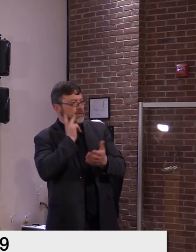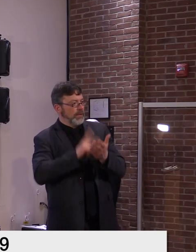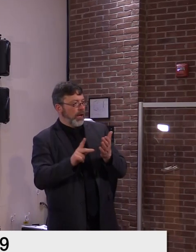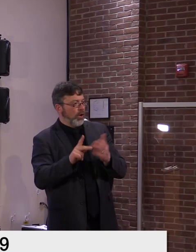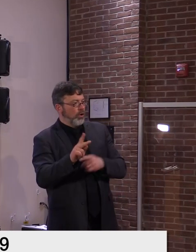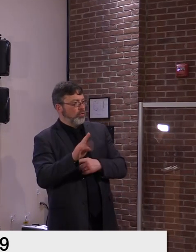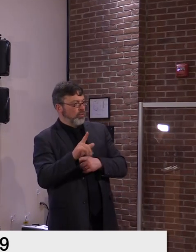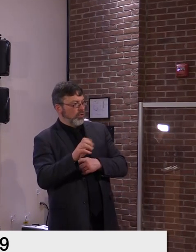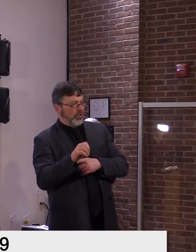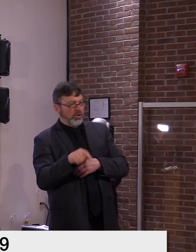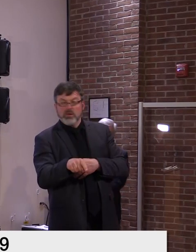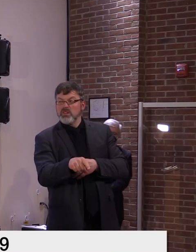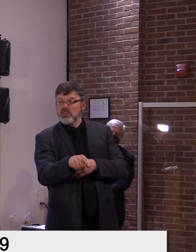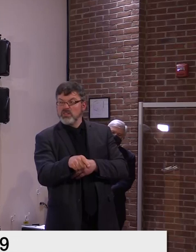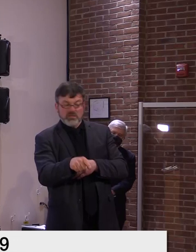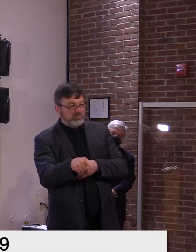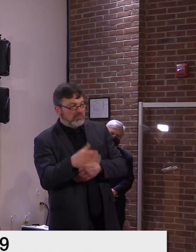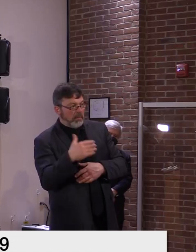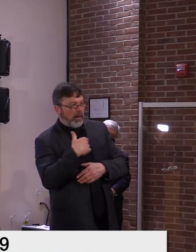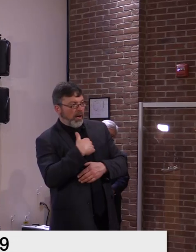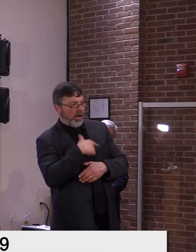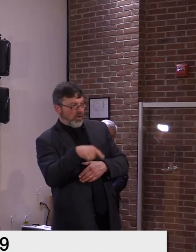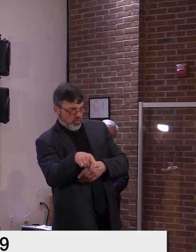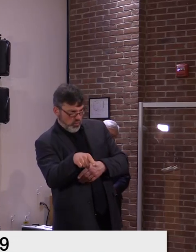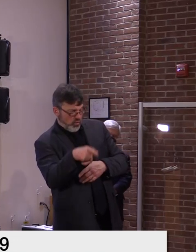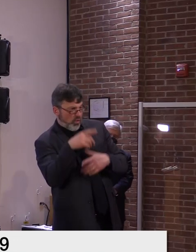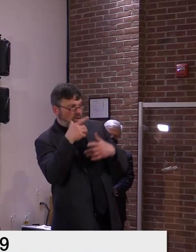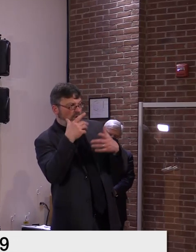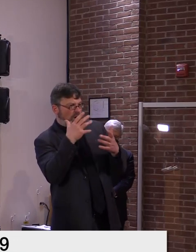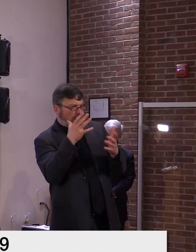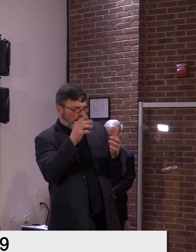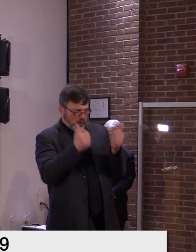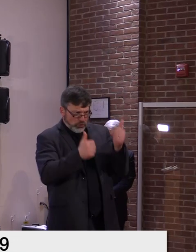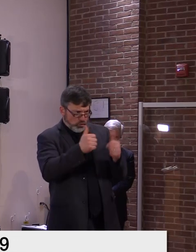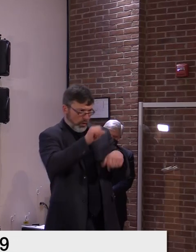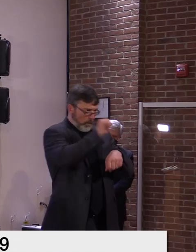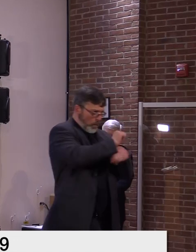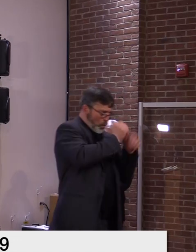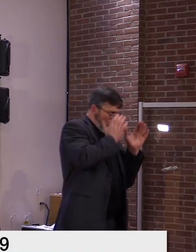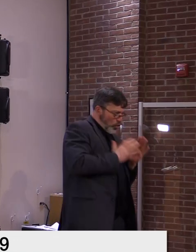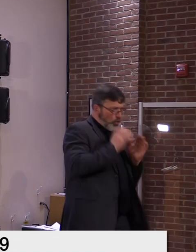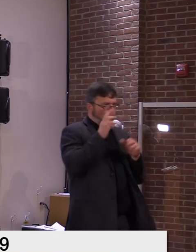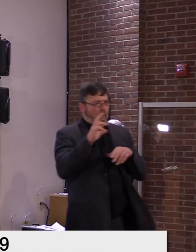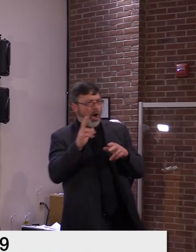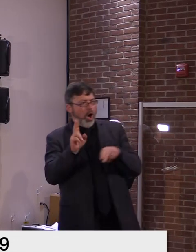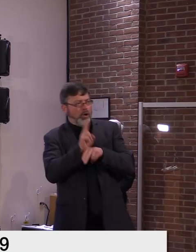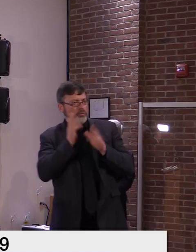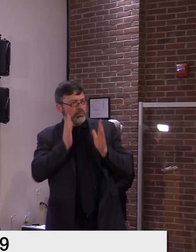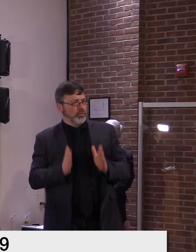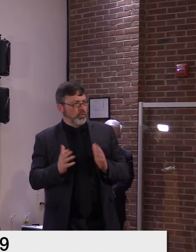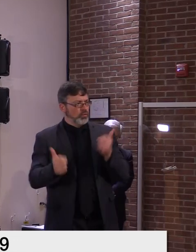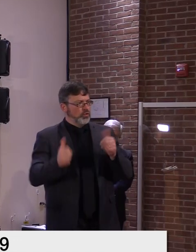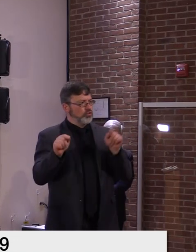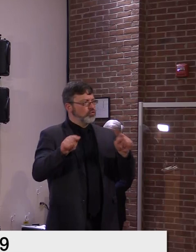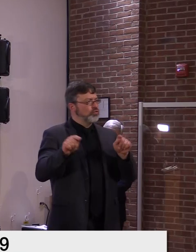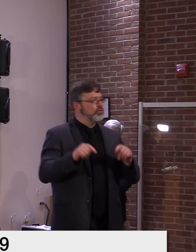people? When they're, I guess both, but I think I was more asking about when they're serving